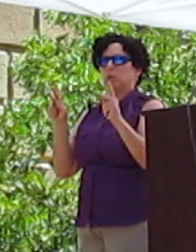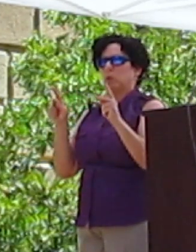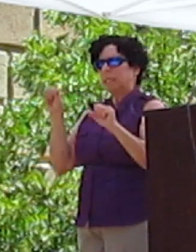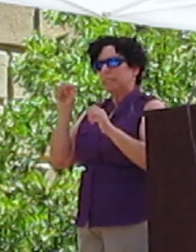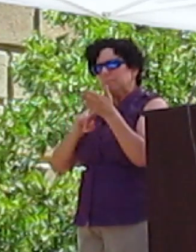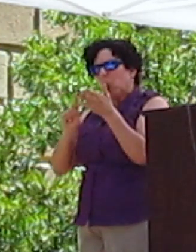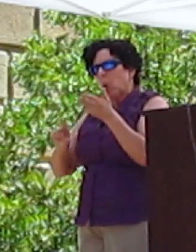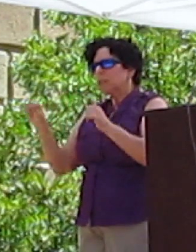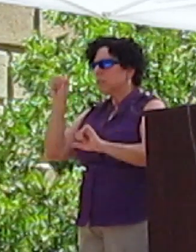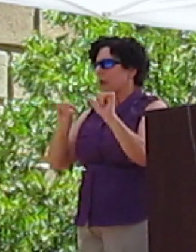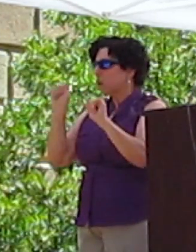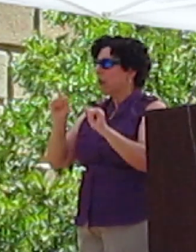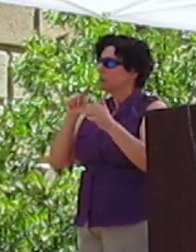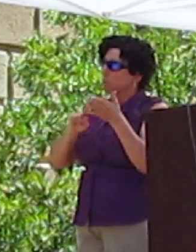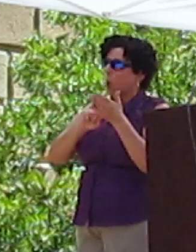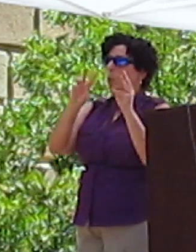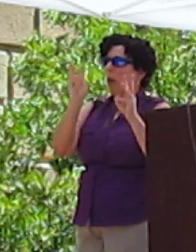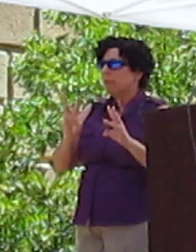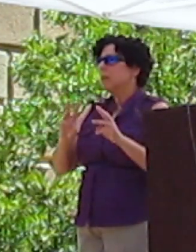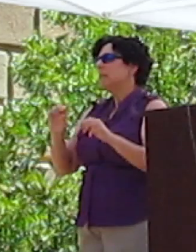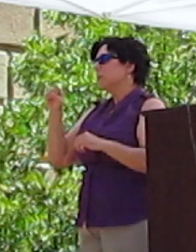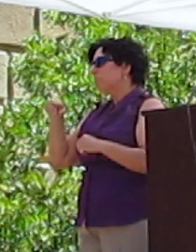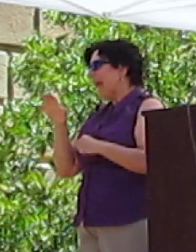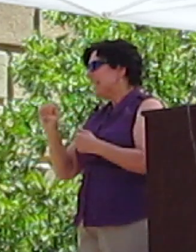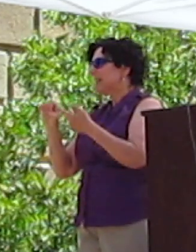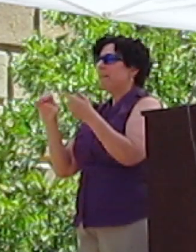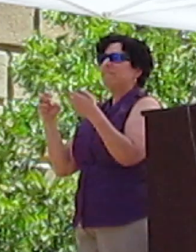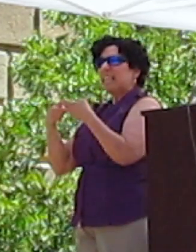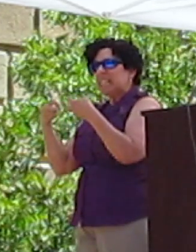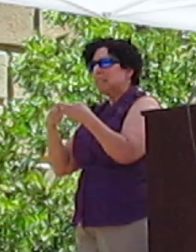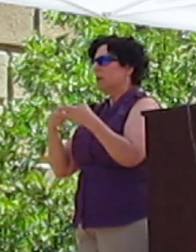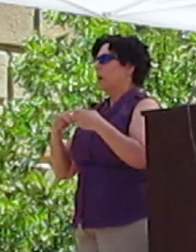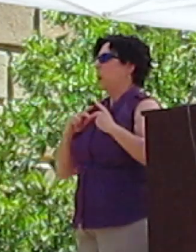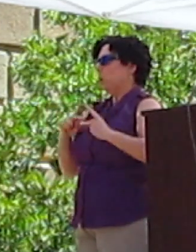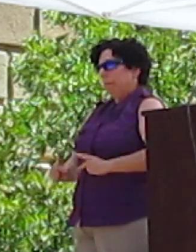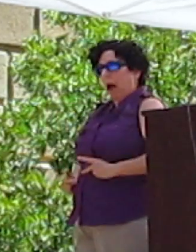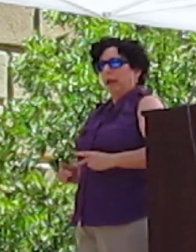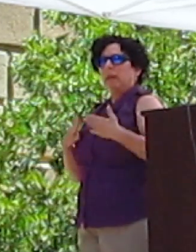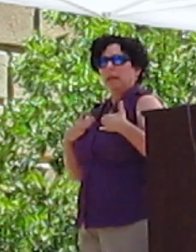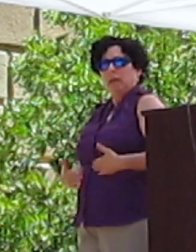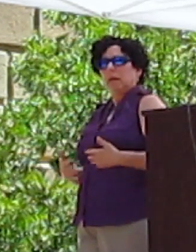science. You can explore weather, space, physics, and the human body, all in one place.